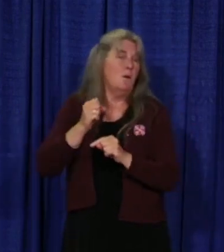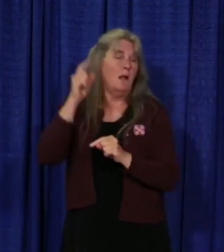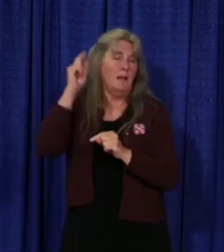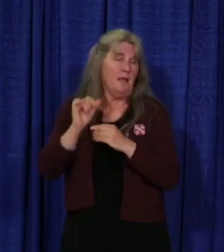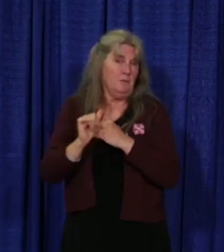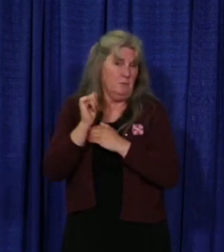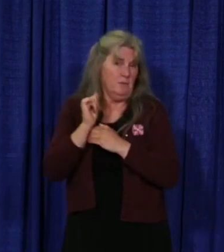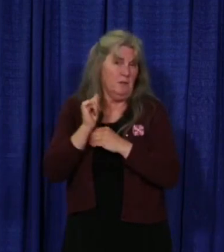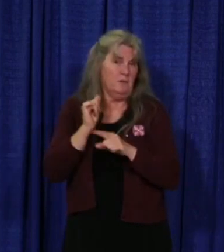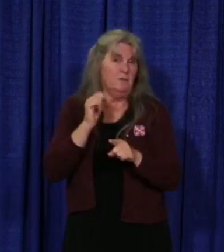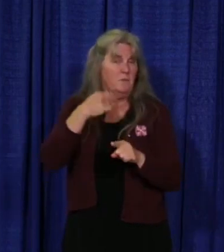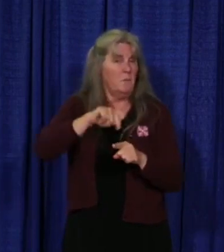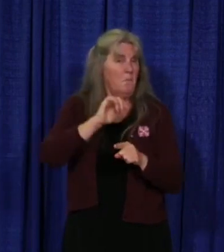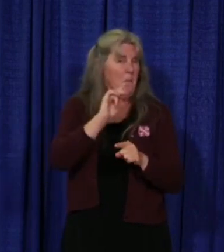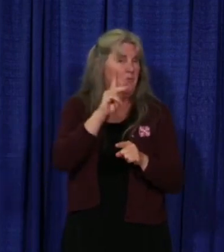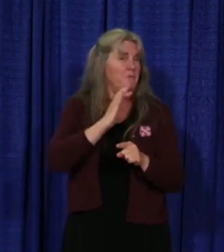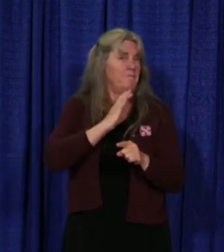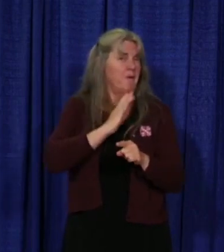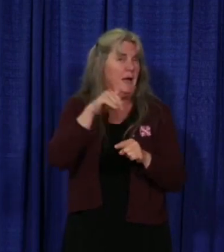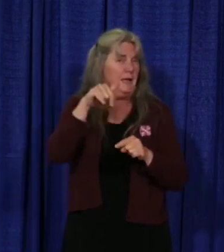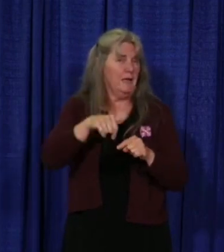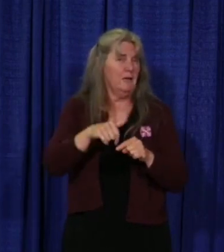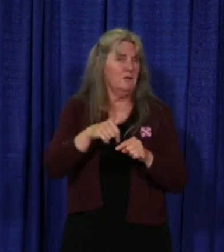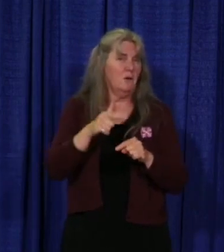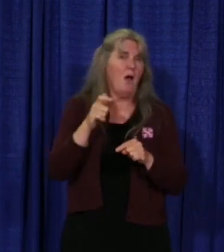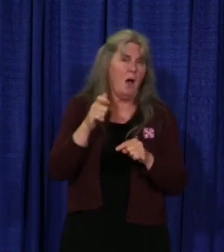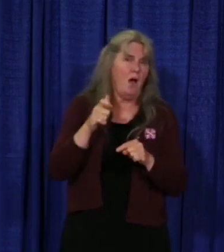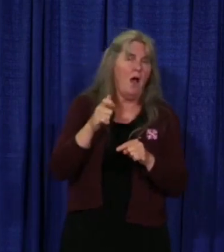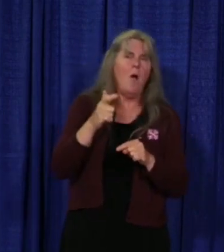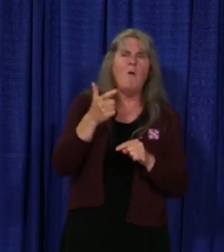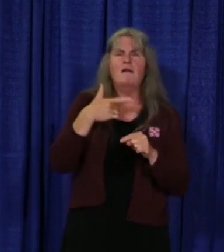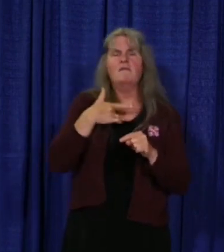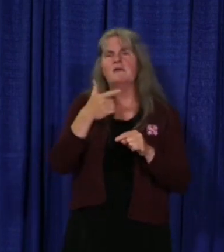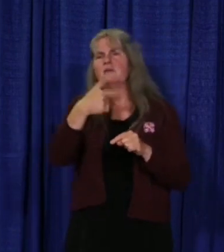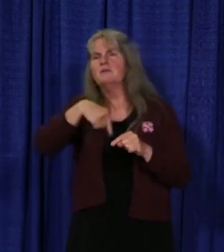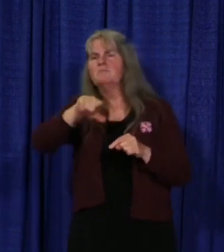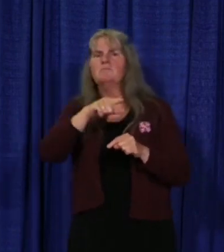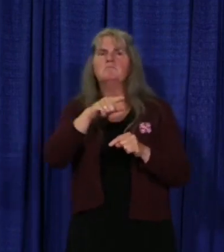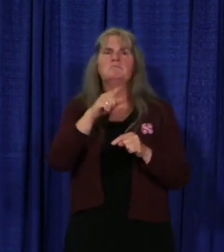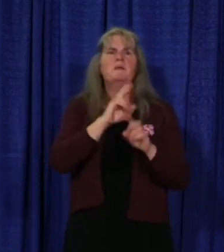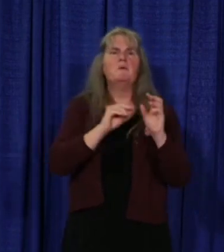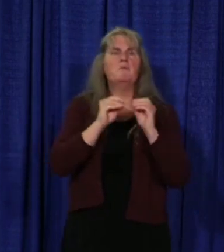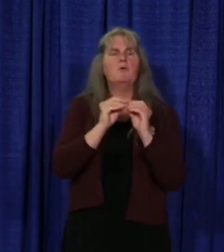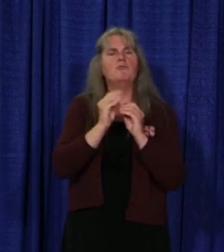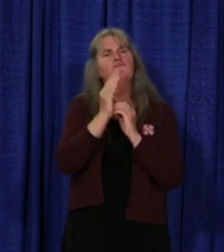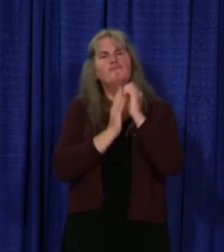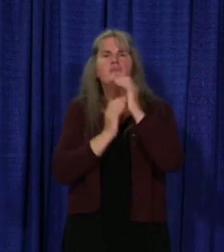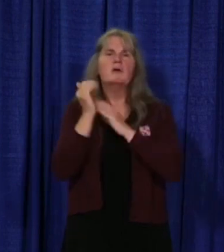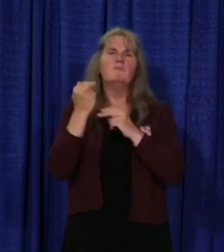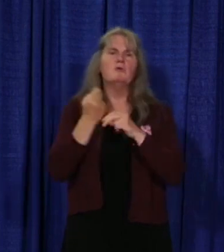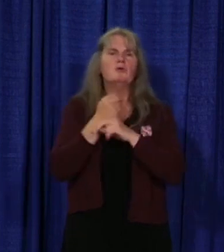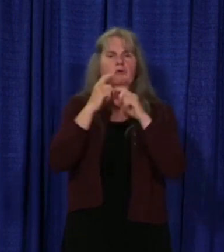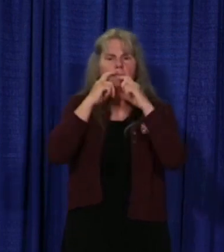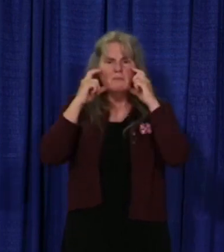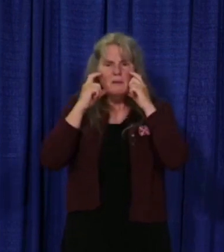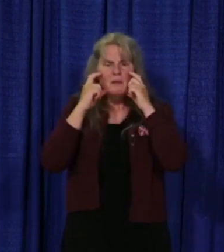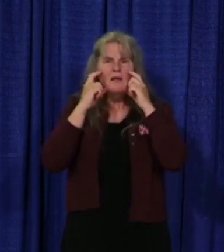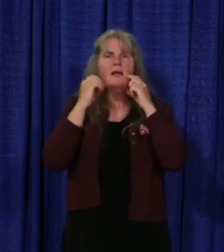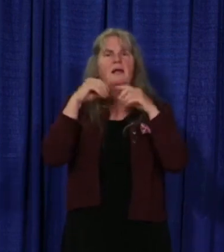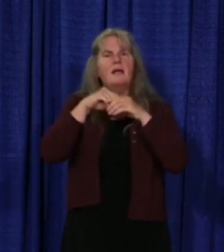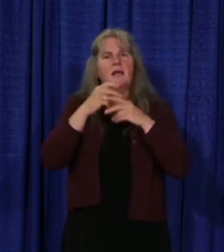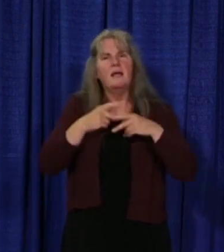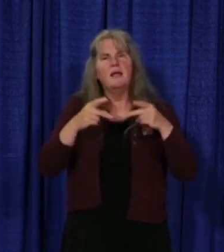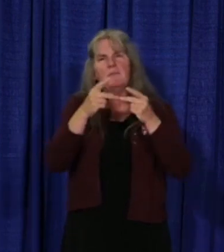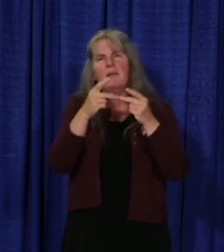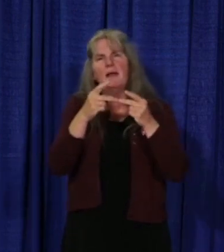a comfortable place for us to be in. So I'd like to see more comfort with the use of masks, especially where people choose to use